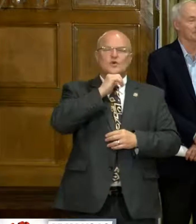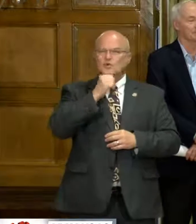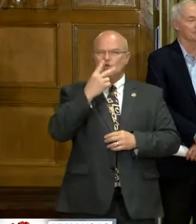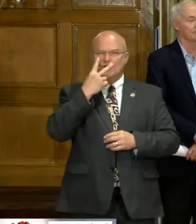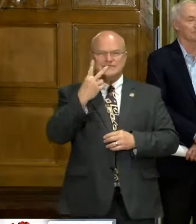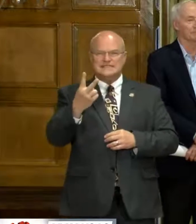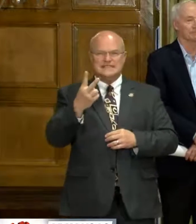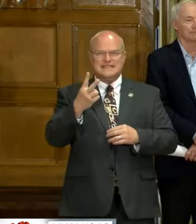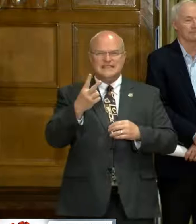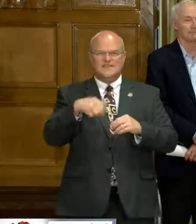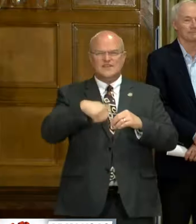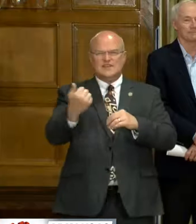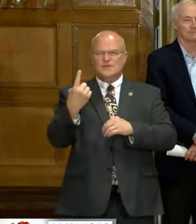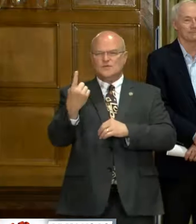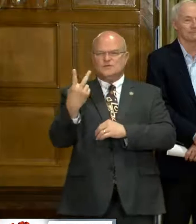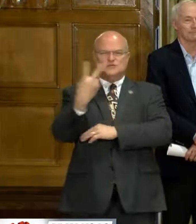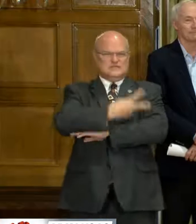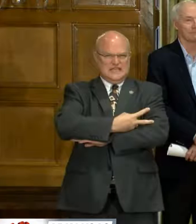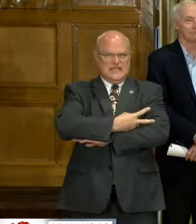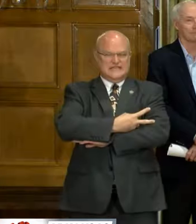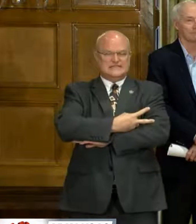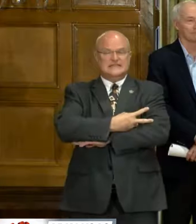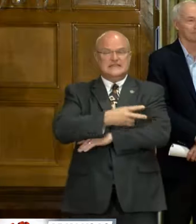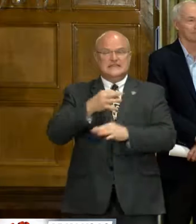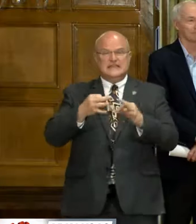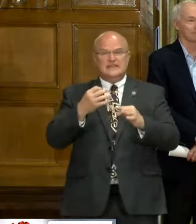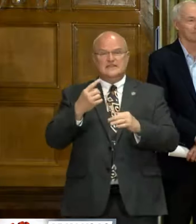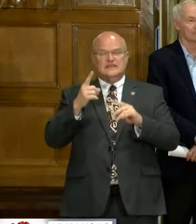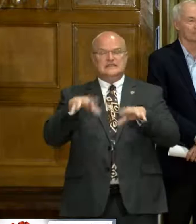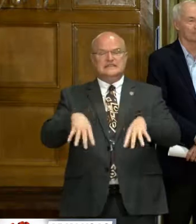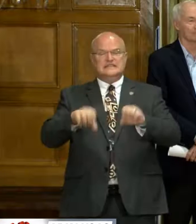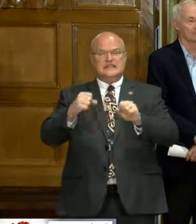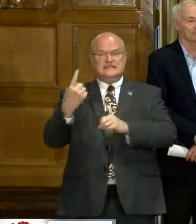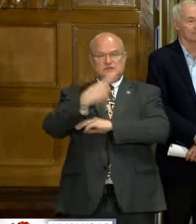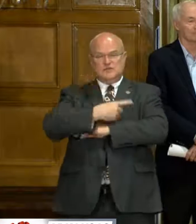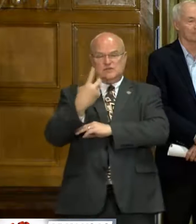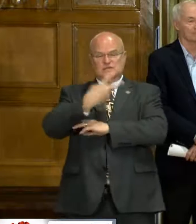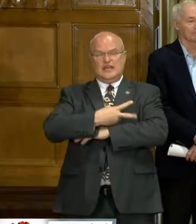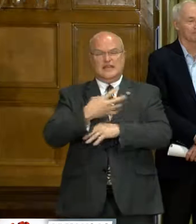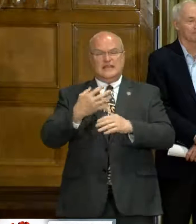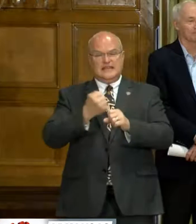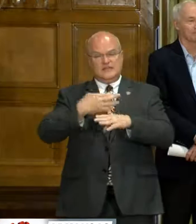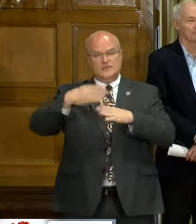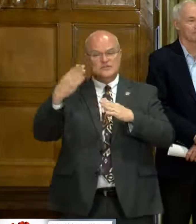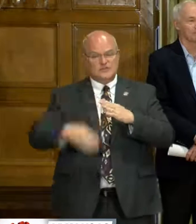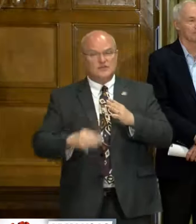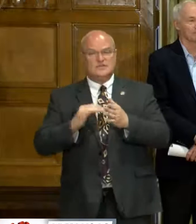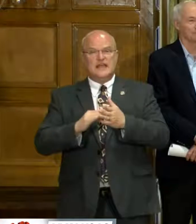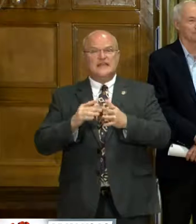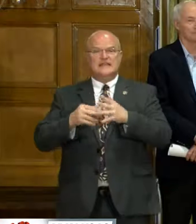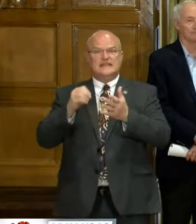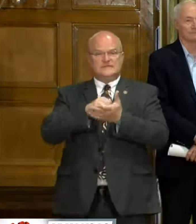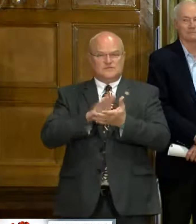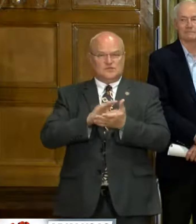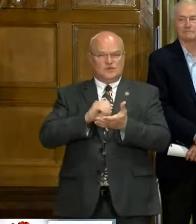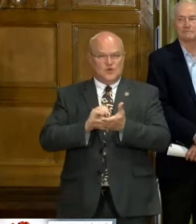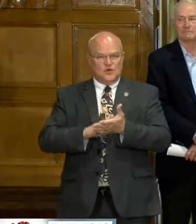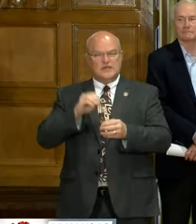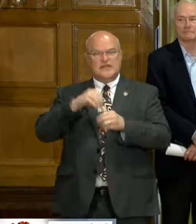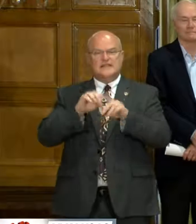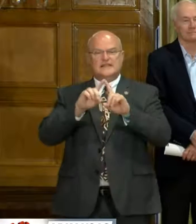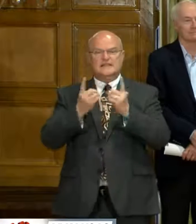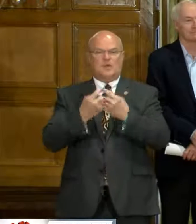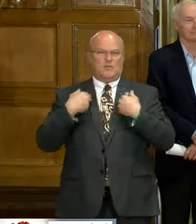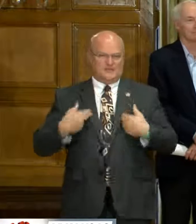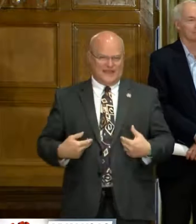see for another day or two. It takes a day or two to get the results and then to get them reported to the Department